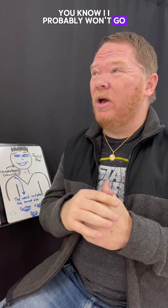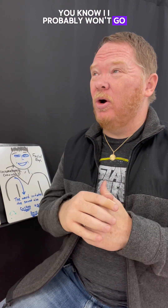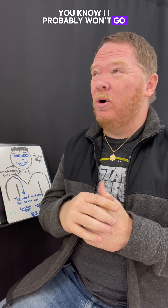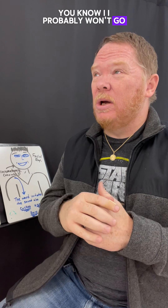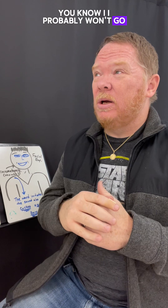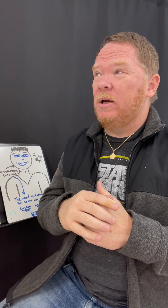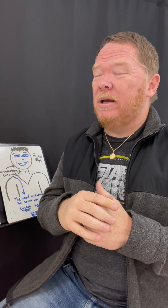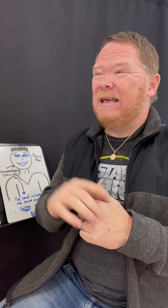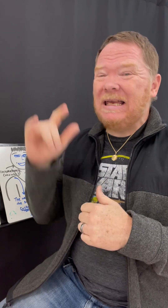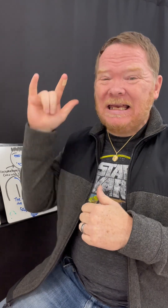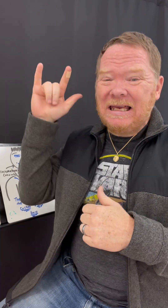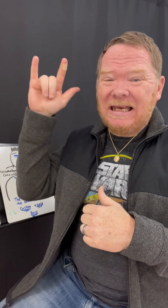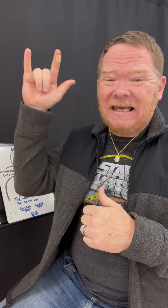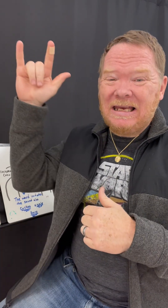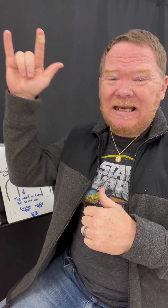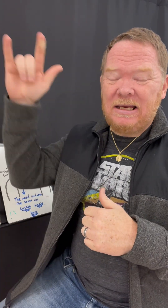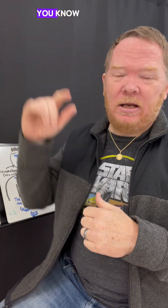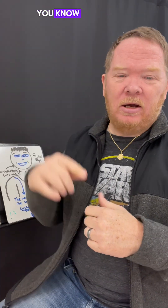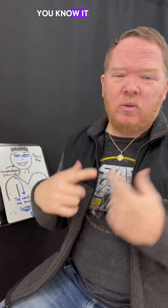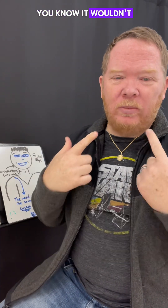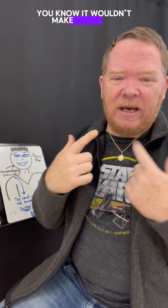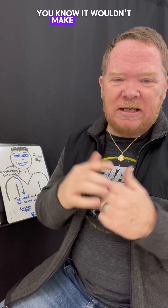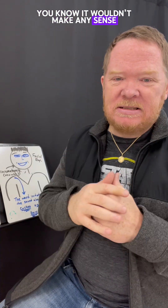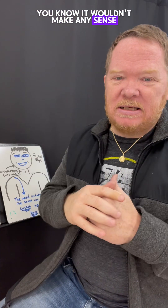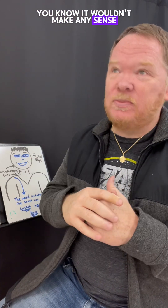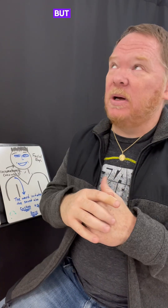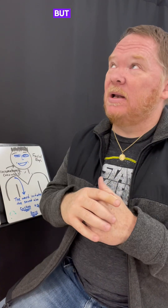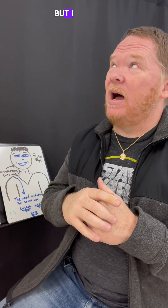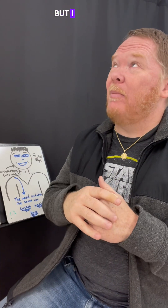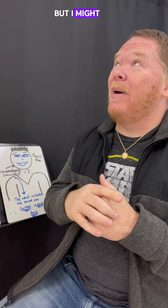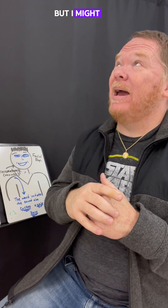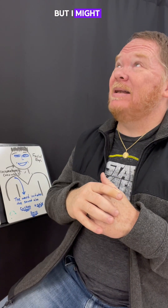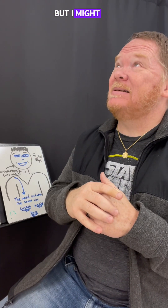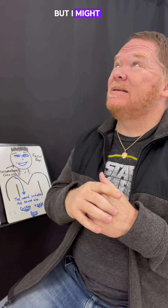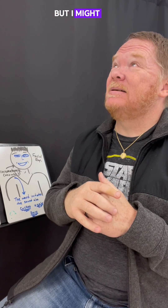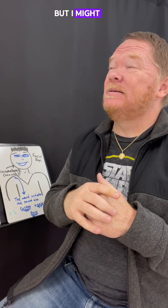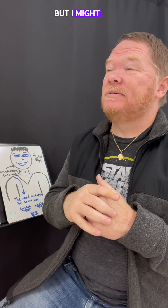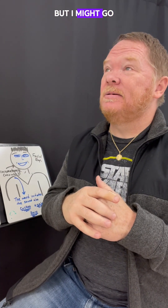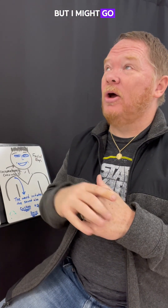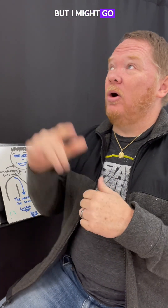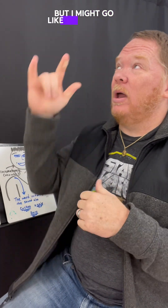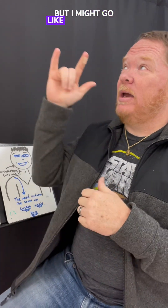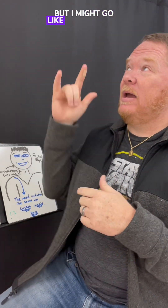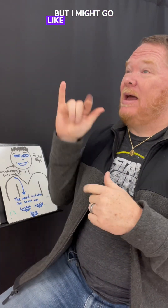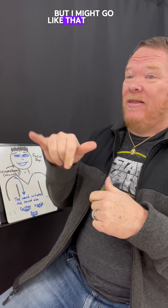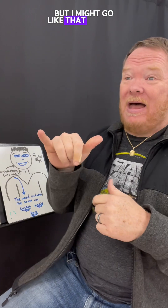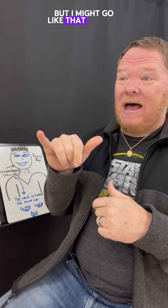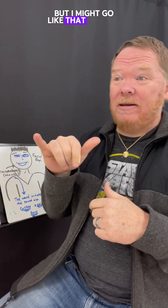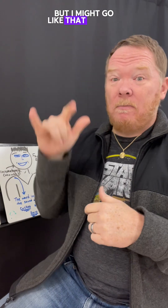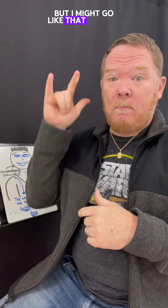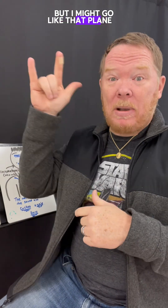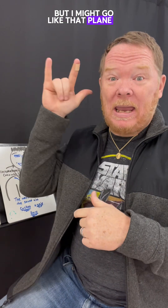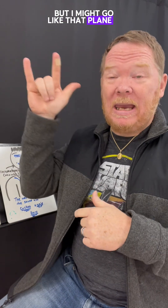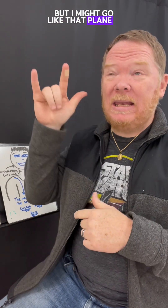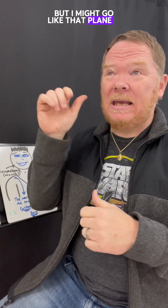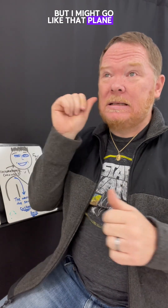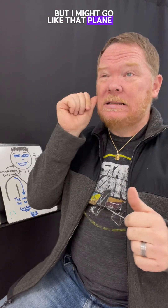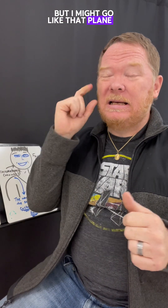go, you know, it wouldn't make any sense, but I might go like, that plane